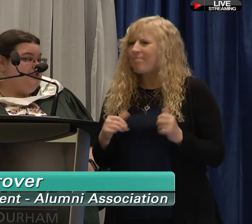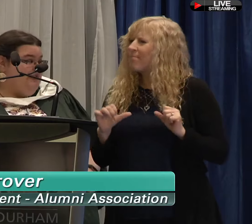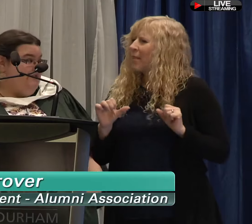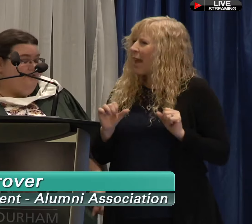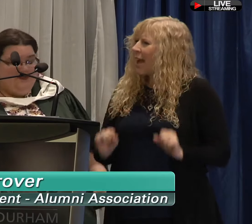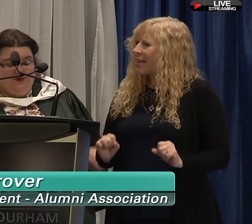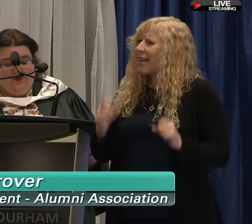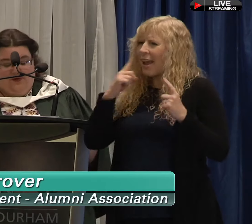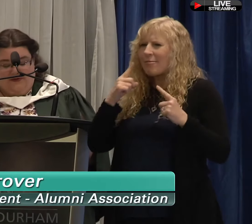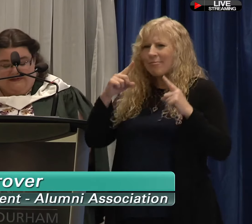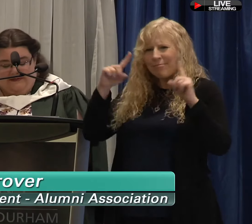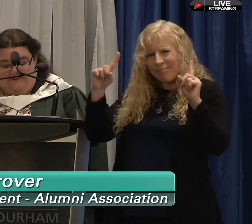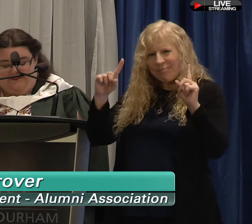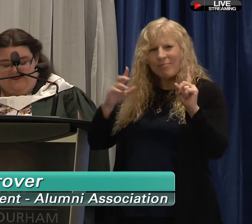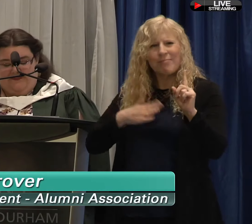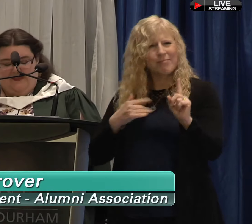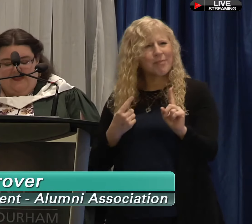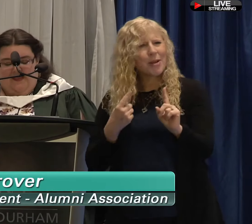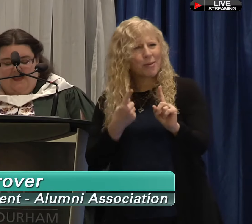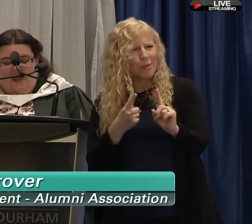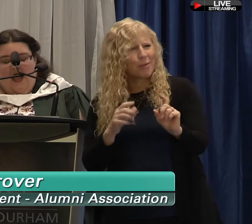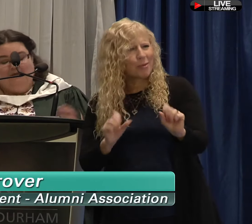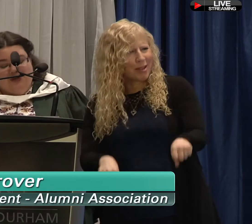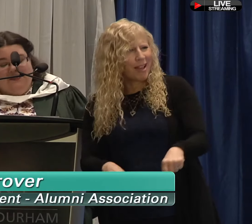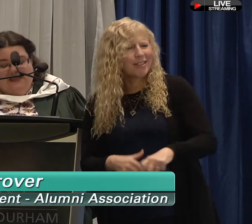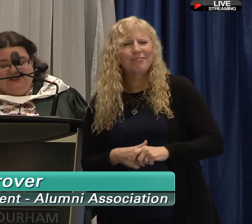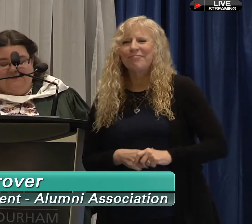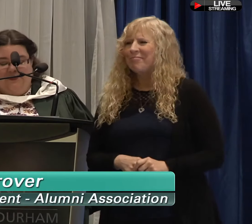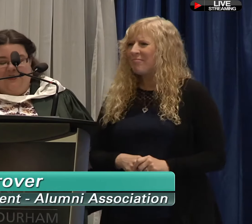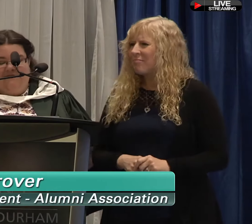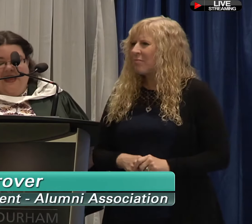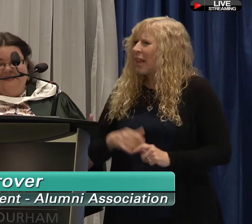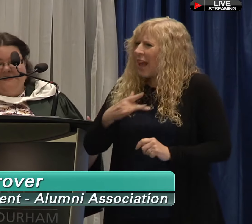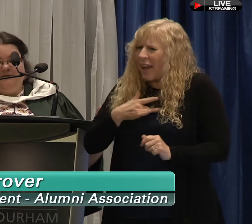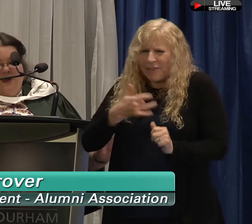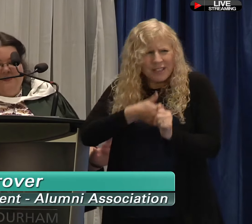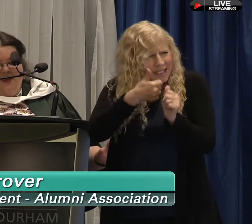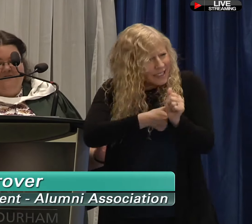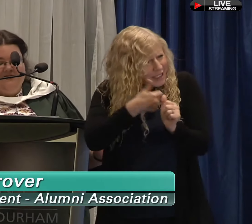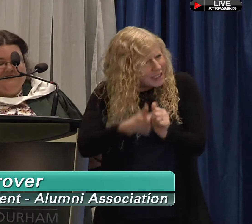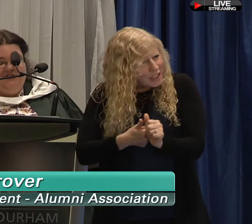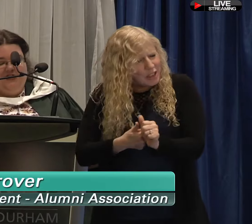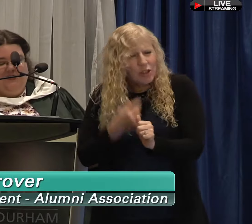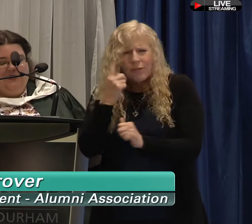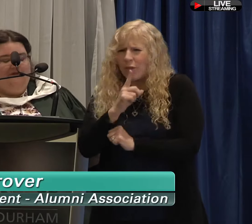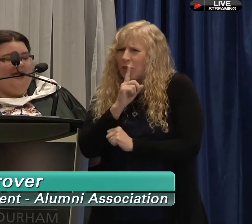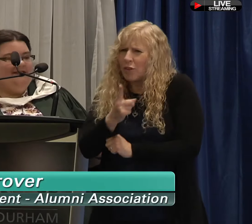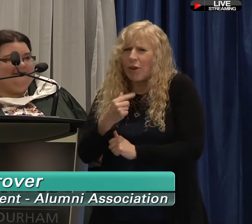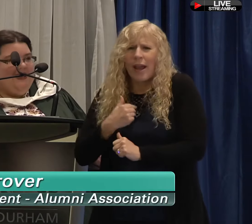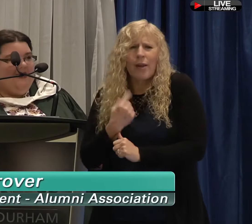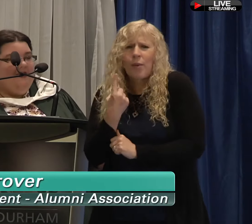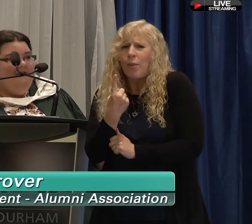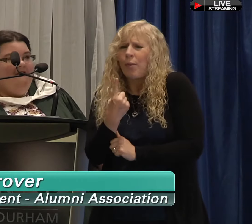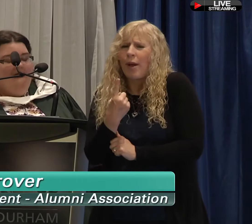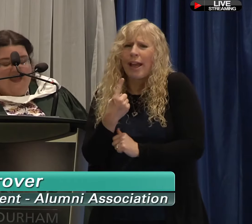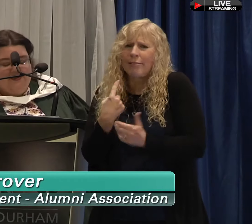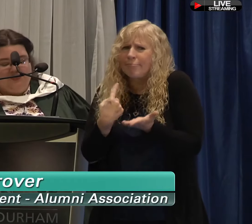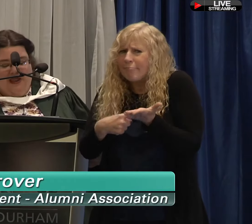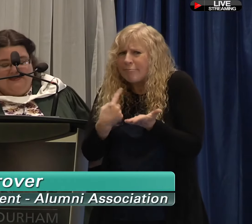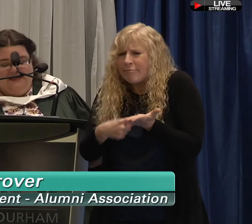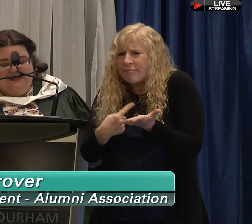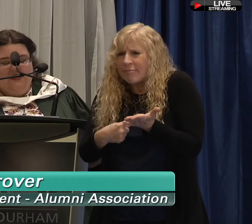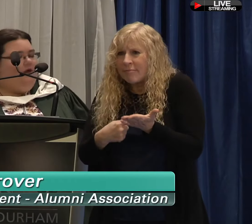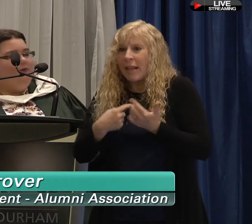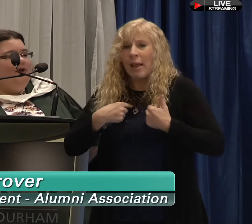to achieve your goals. I'm sure that each of you have had at least one conversation where you've had to say, I go